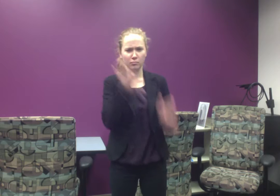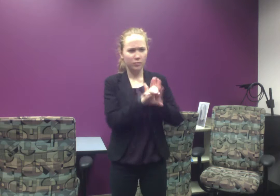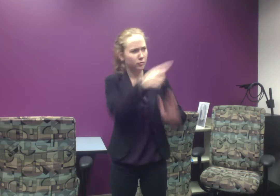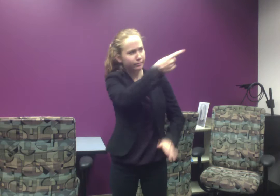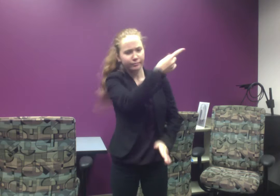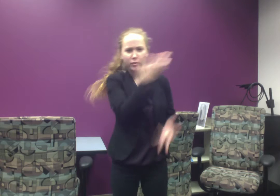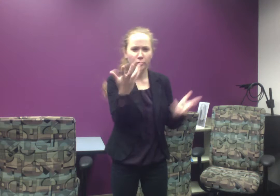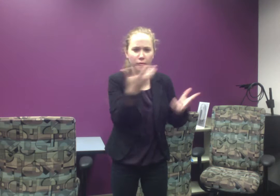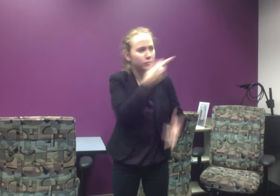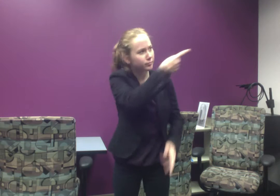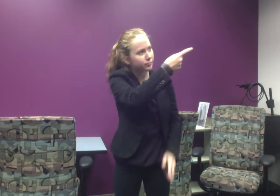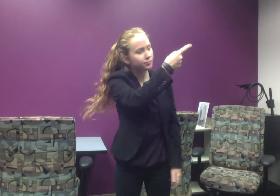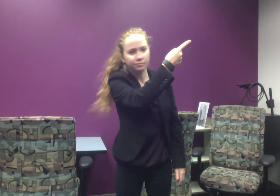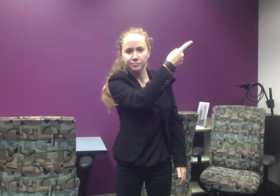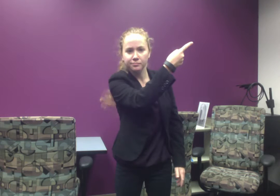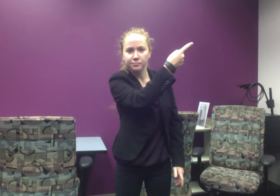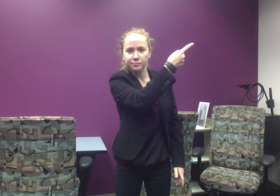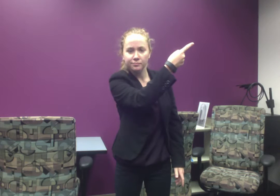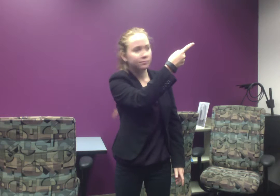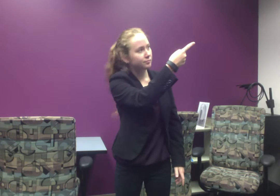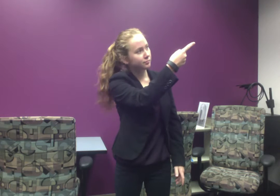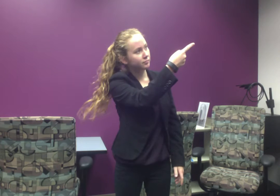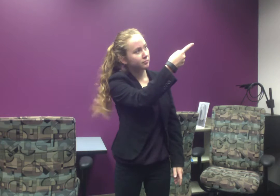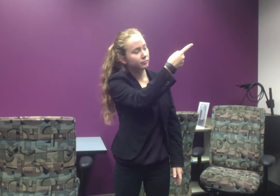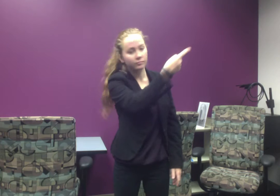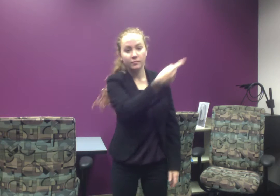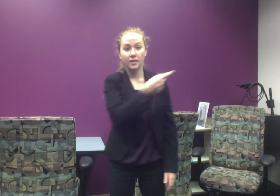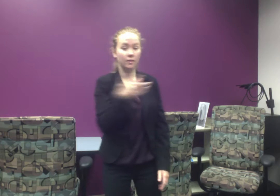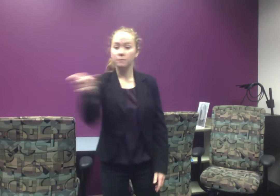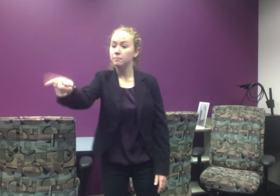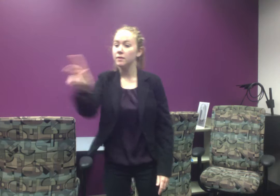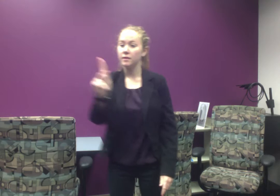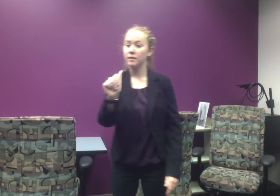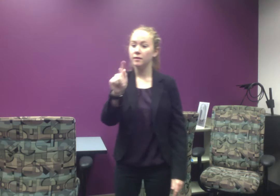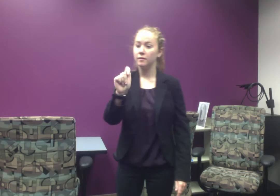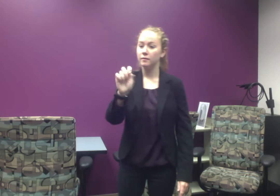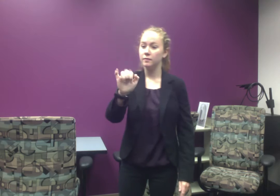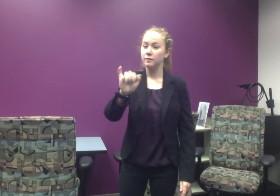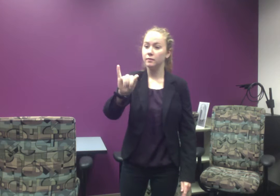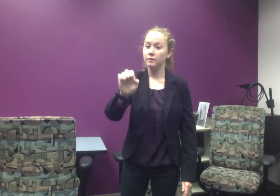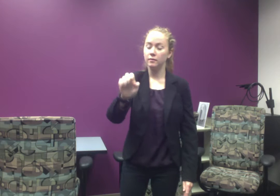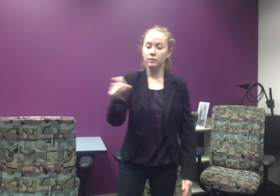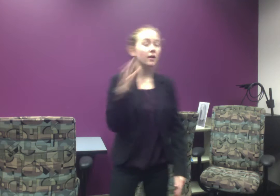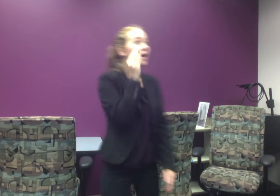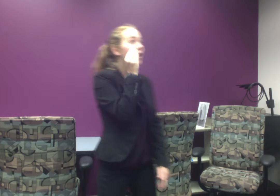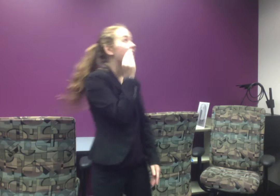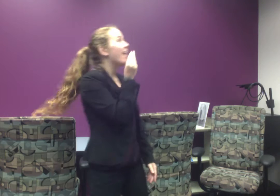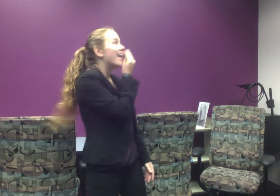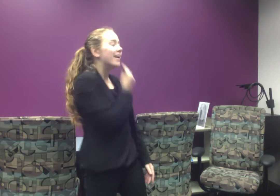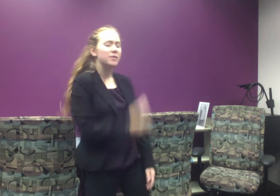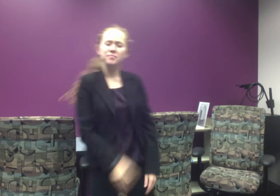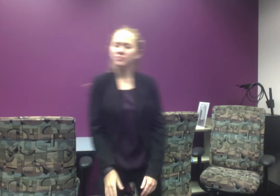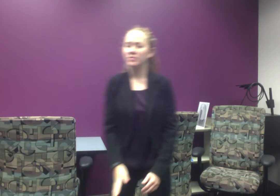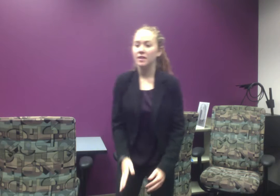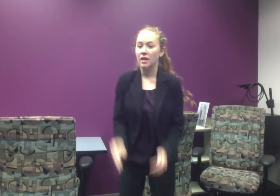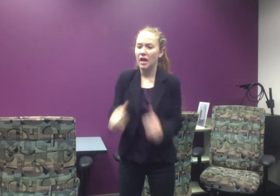Katie, how do you know it's a flower? There's no stem or leaves or ground or sky or